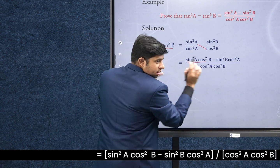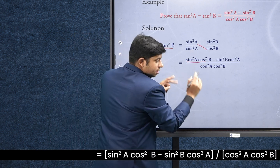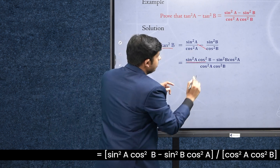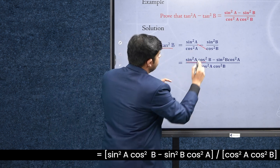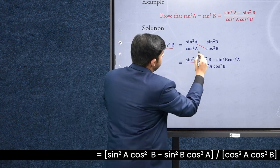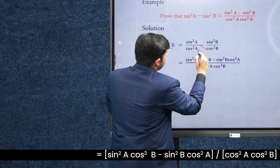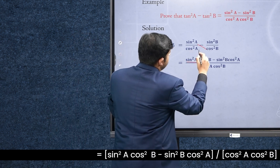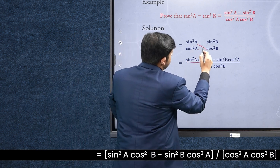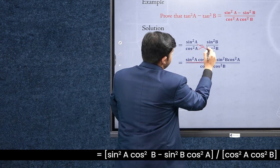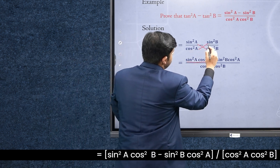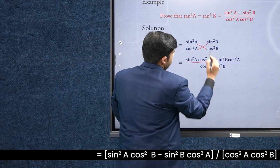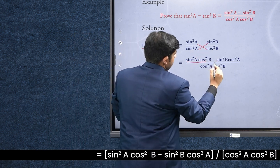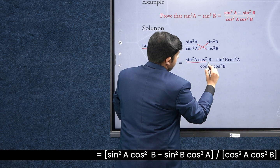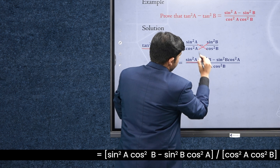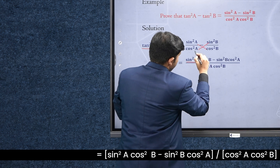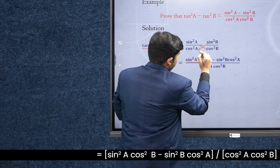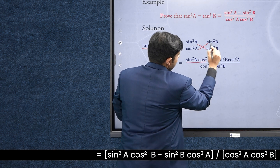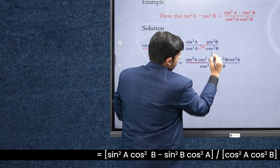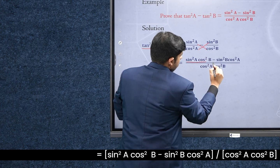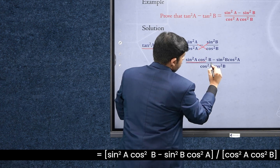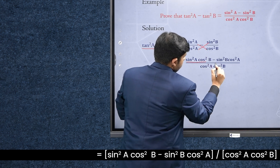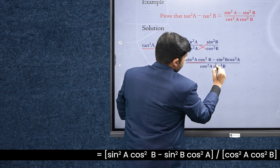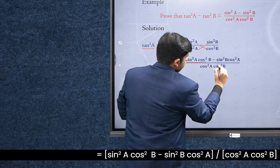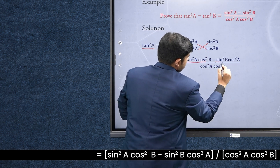square B into cos square A by cos square A into cos square B.